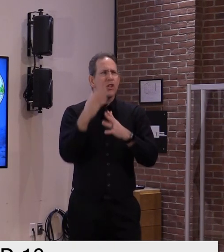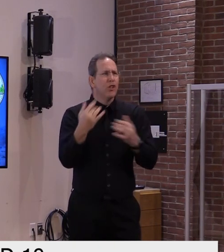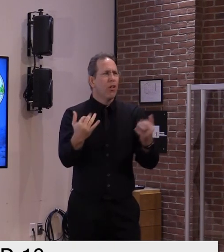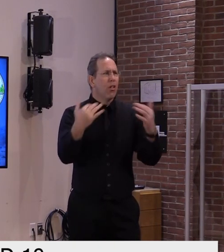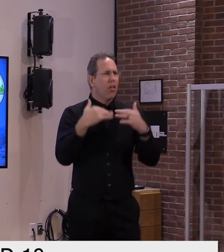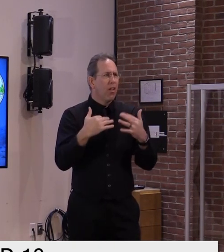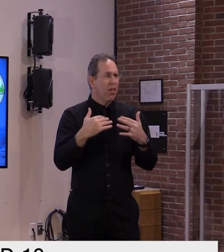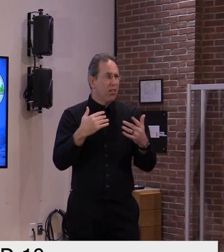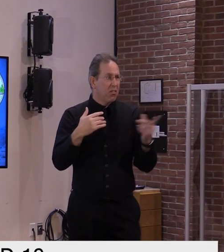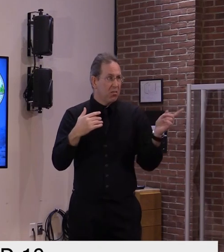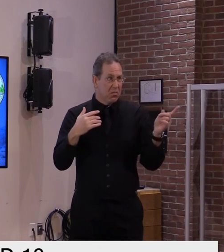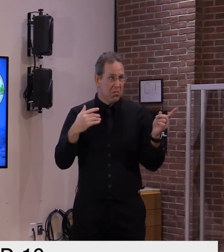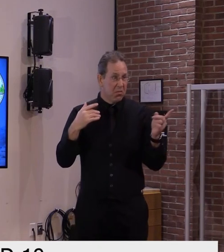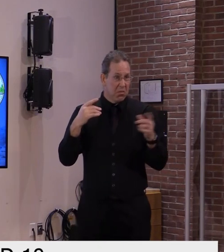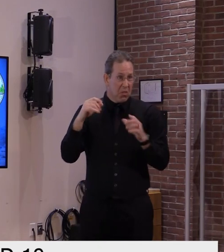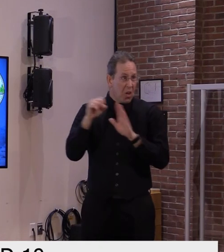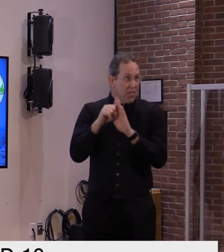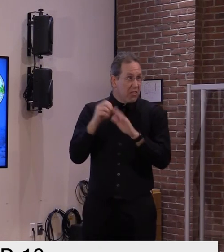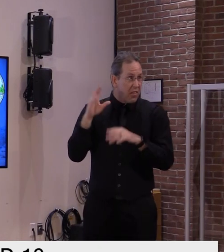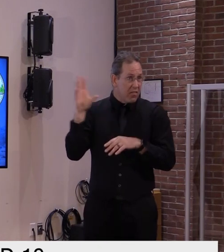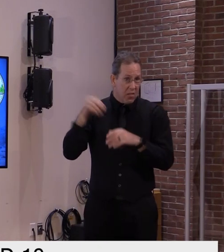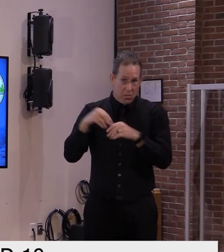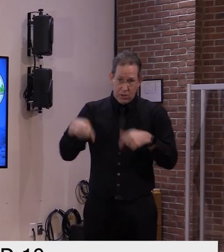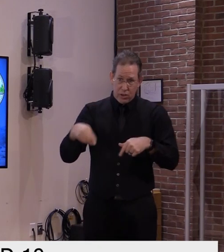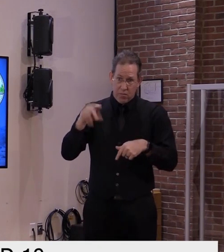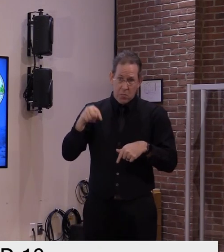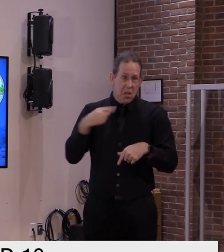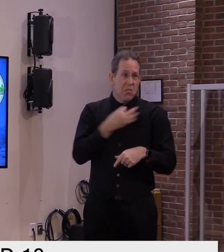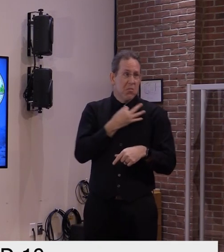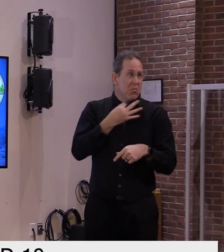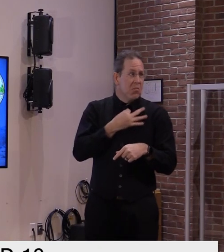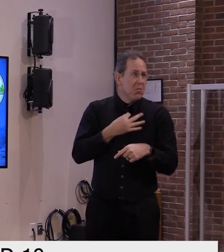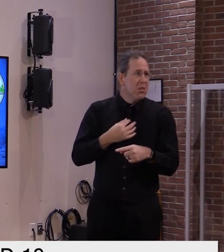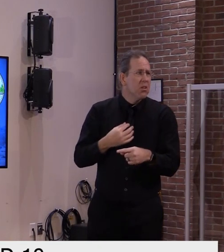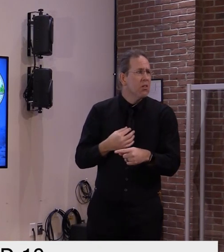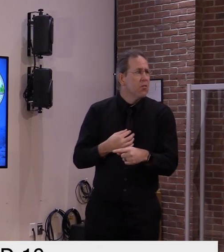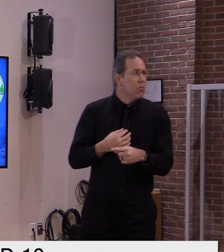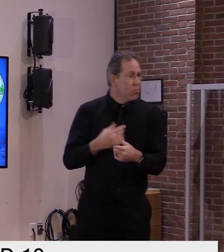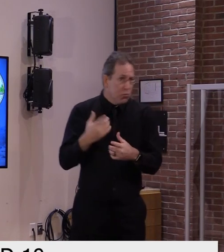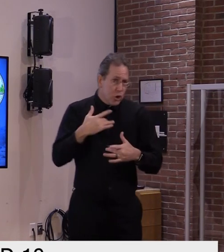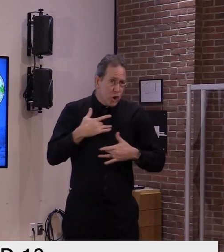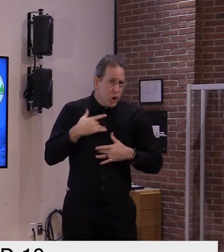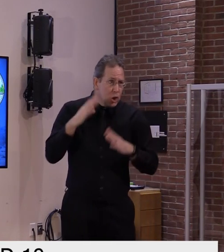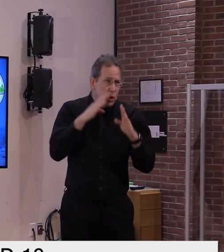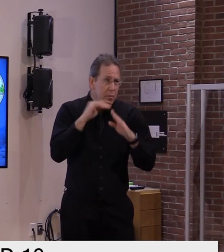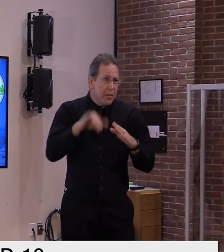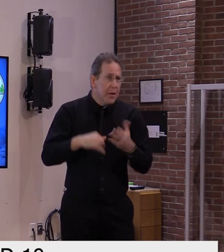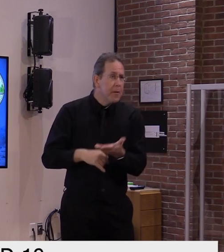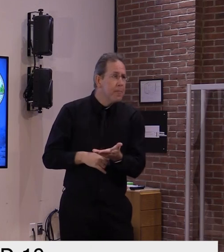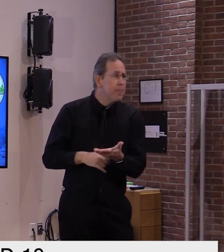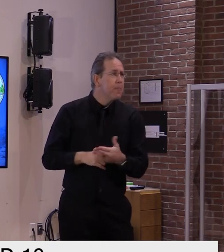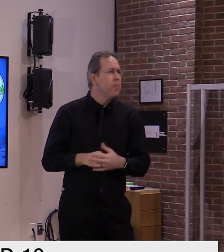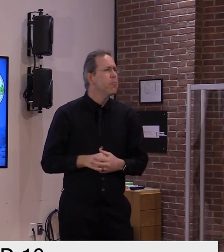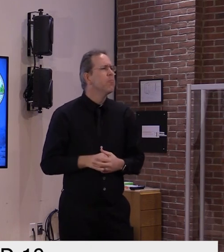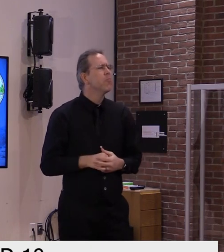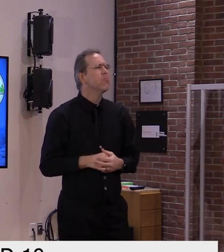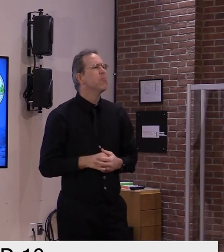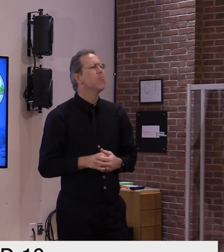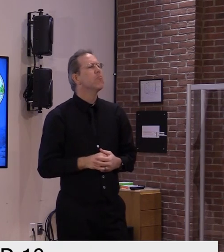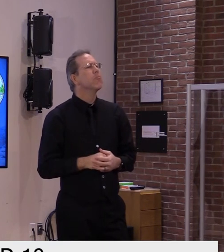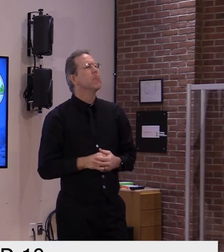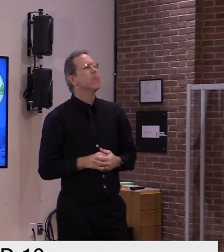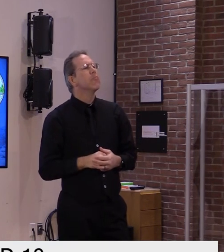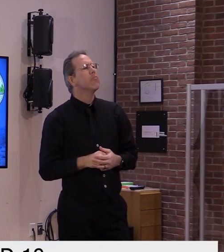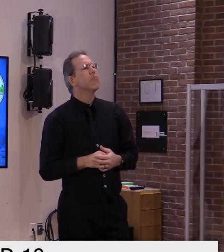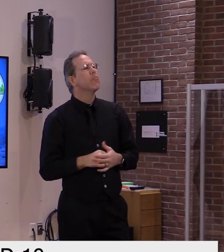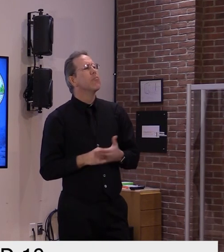Vermont. I guess first off, are you concerned about this? And what is your message to Vermonters that may want to